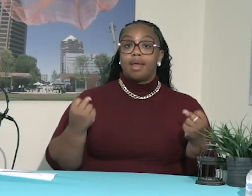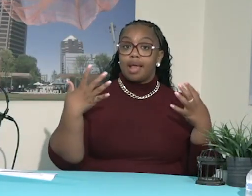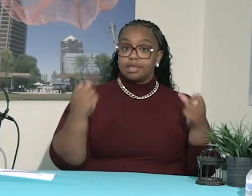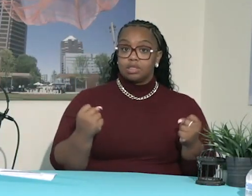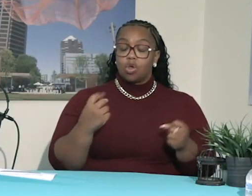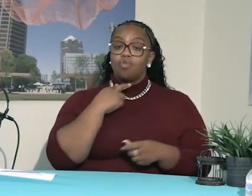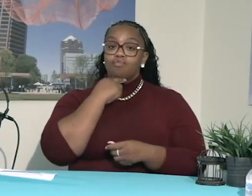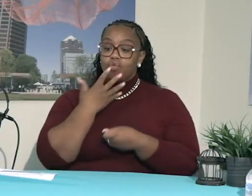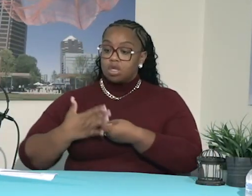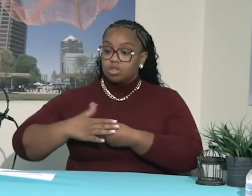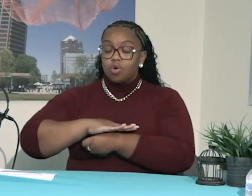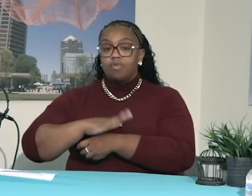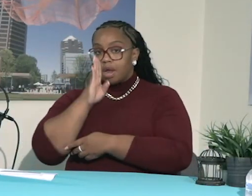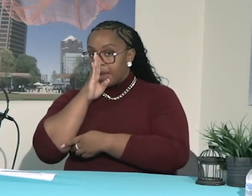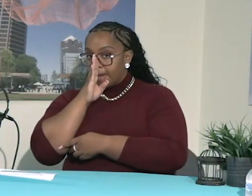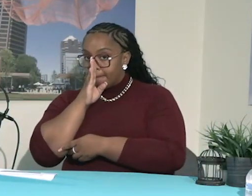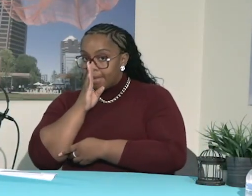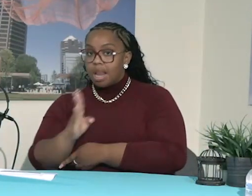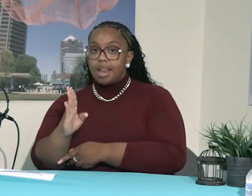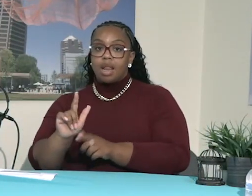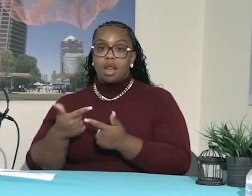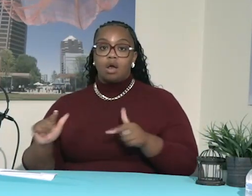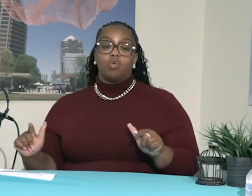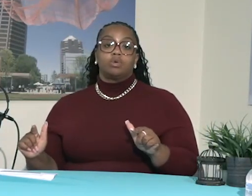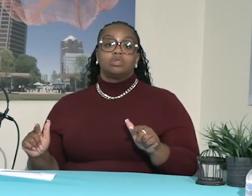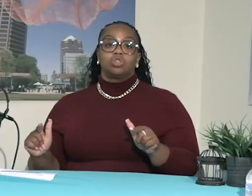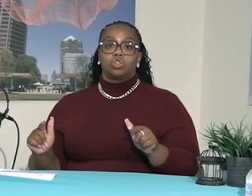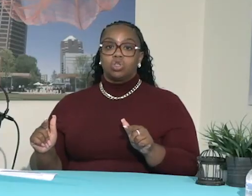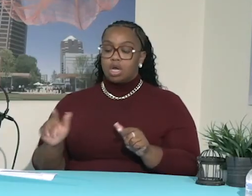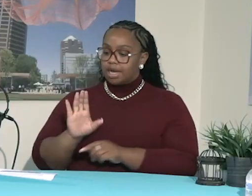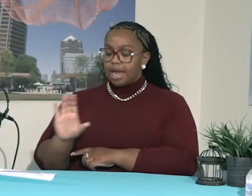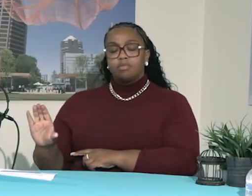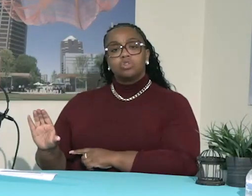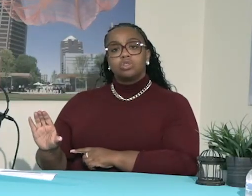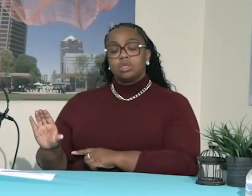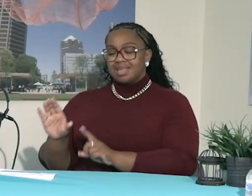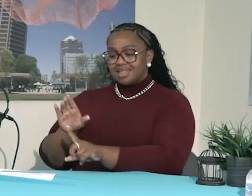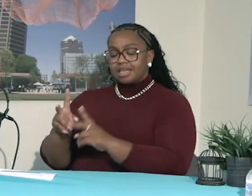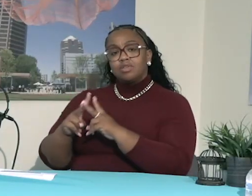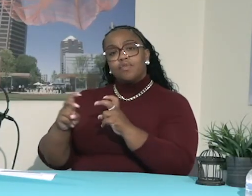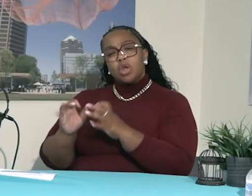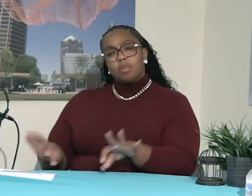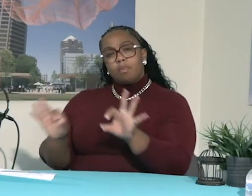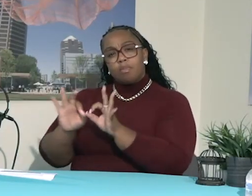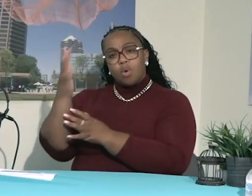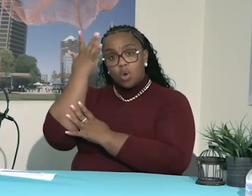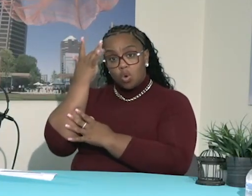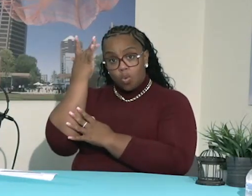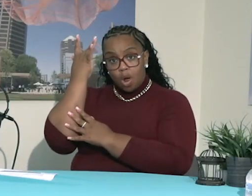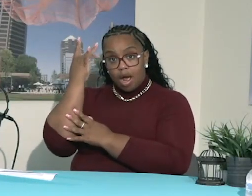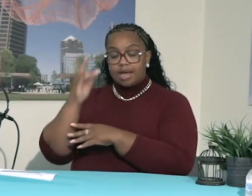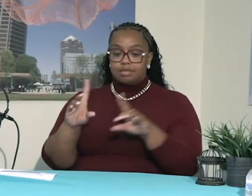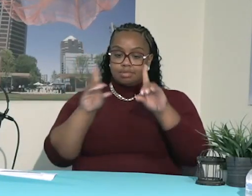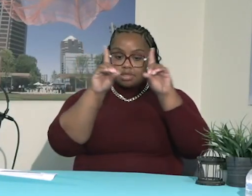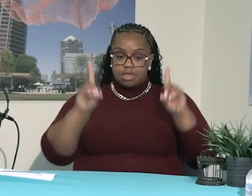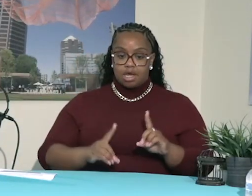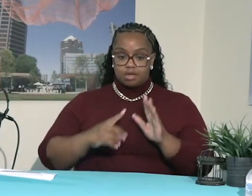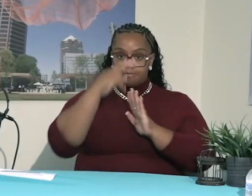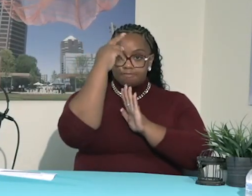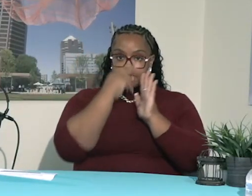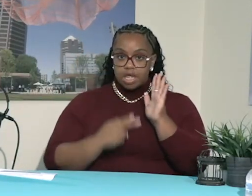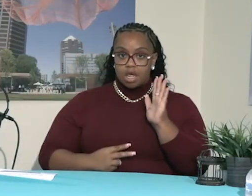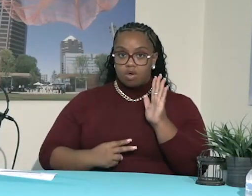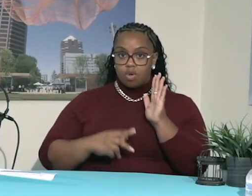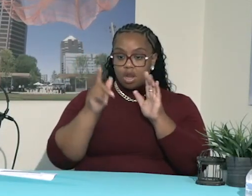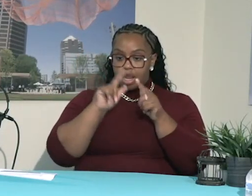captioning. So plain language captioning is extremely important because it drops the language of that document down to a 5th or 6th grade